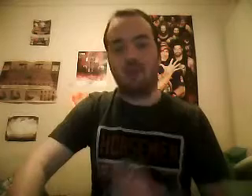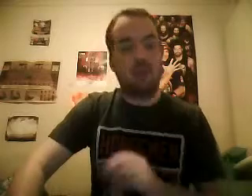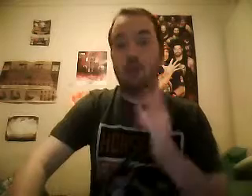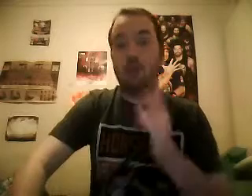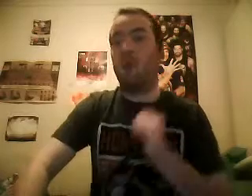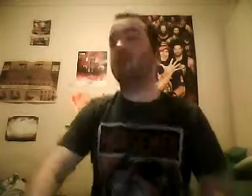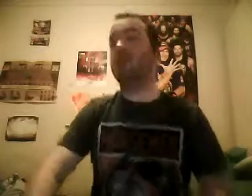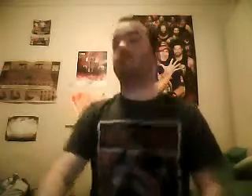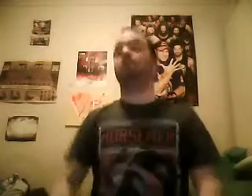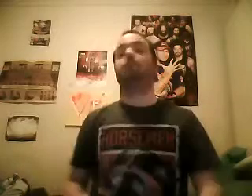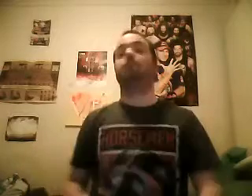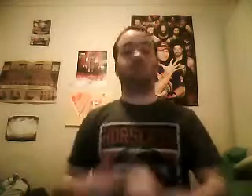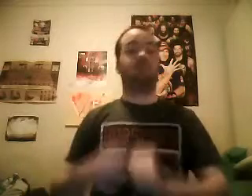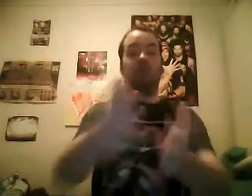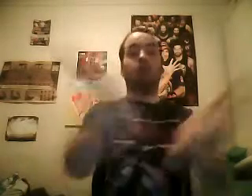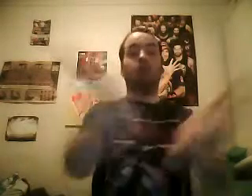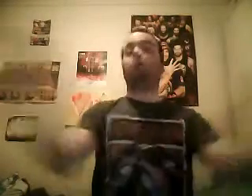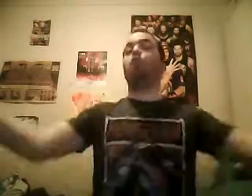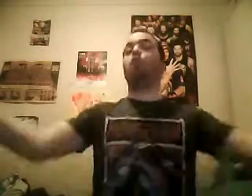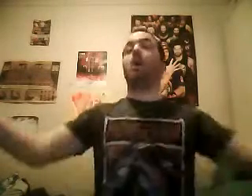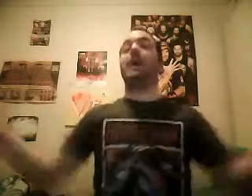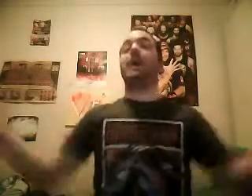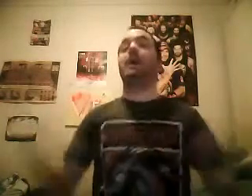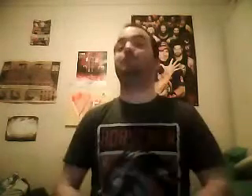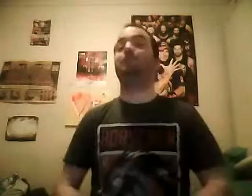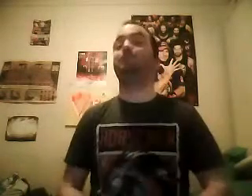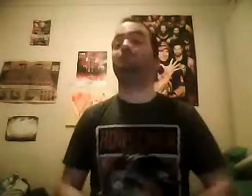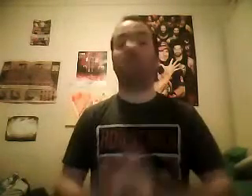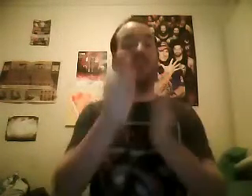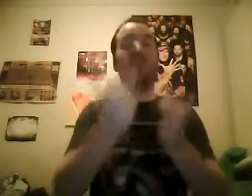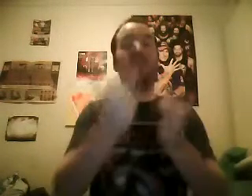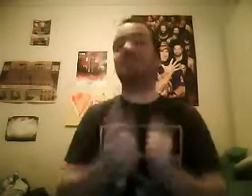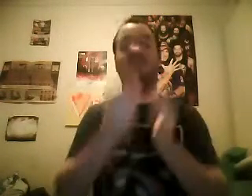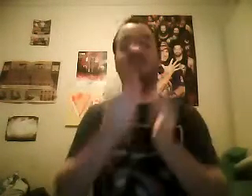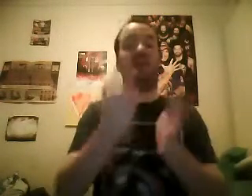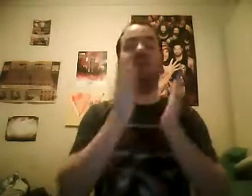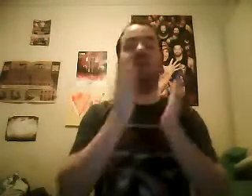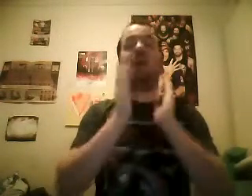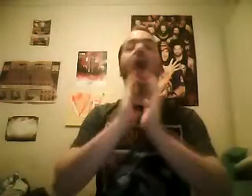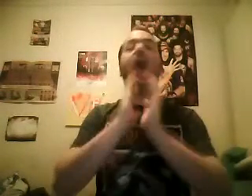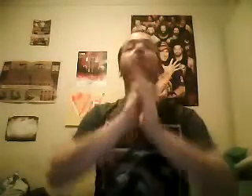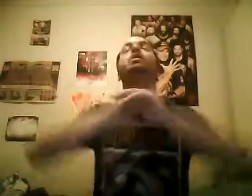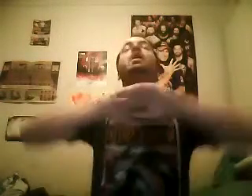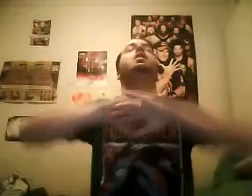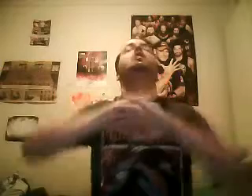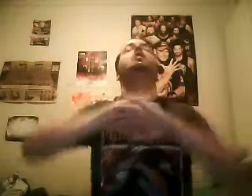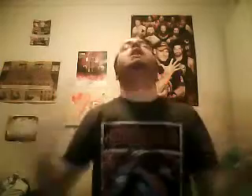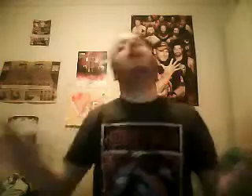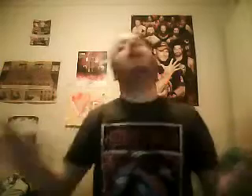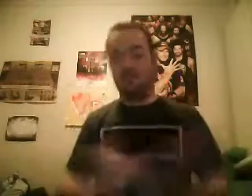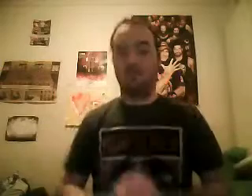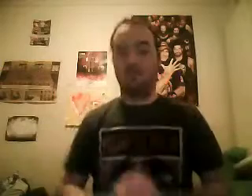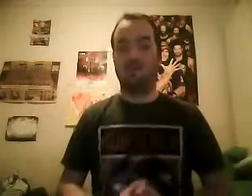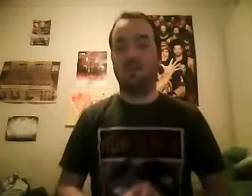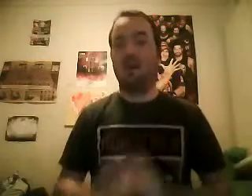And you know what? Go right ahead. This is something I would love. I